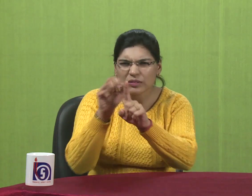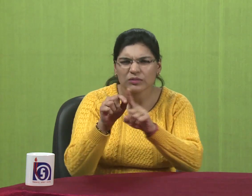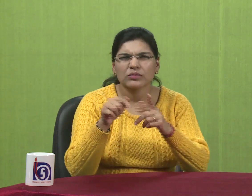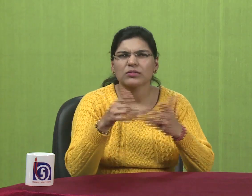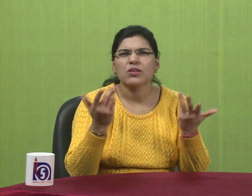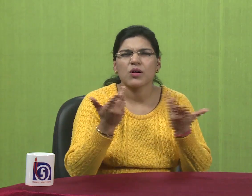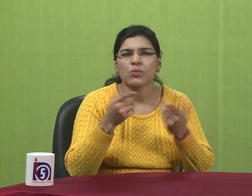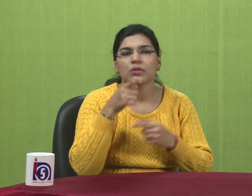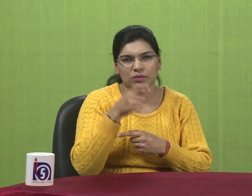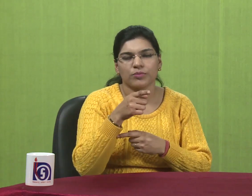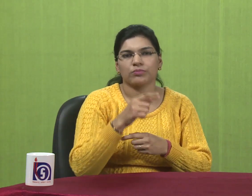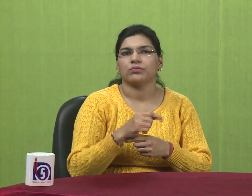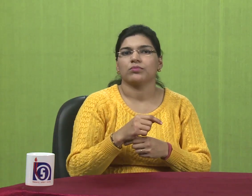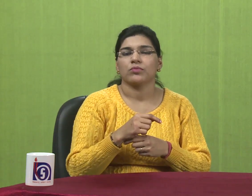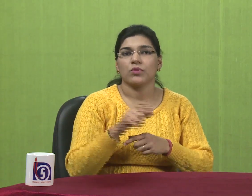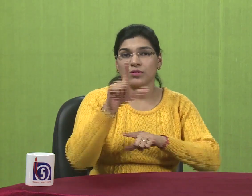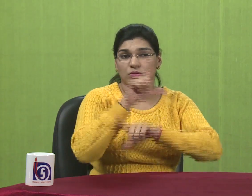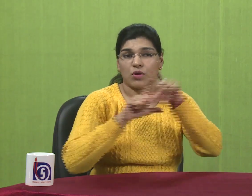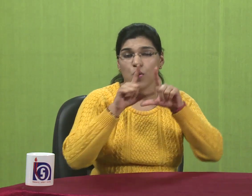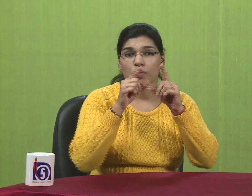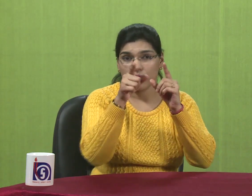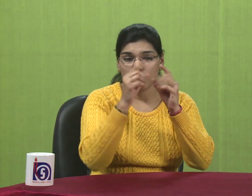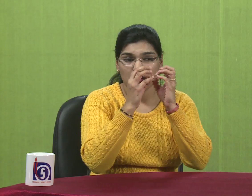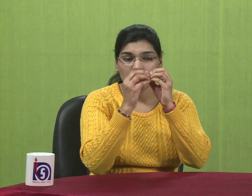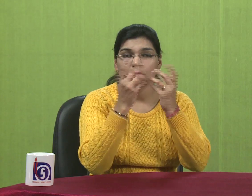So when you click on Review tab and click on Spelling